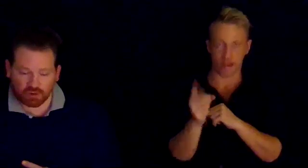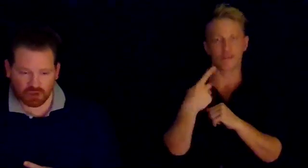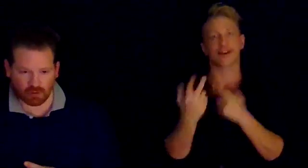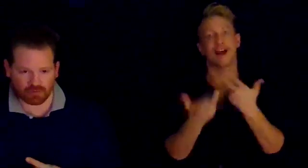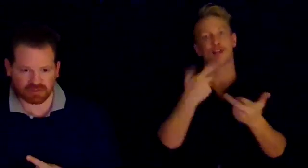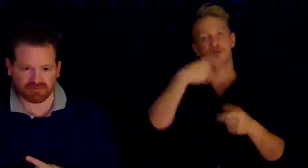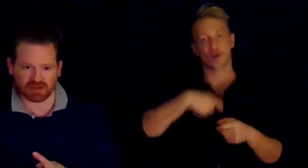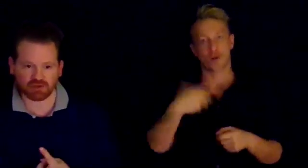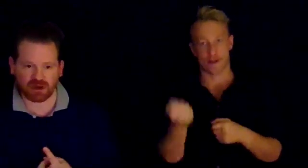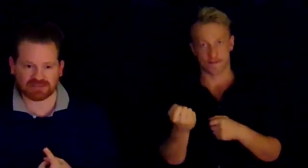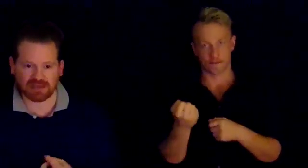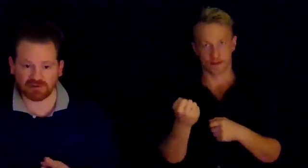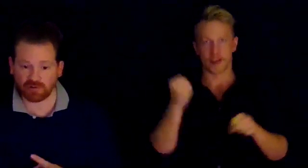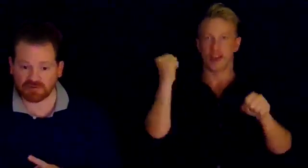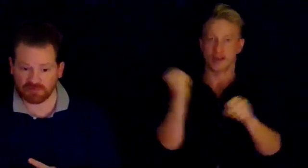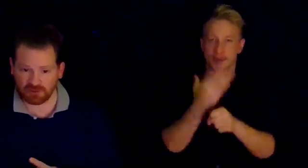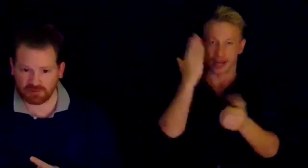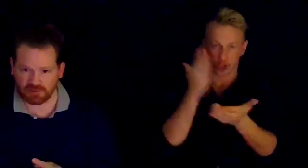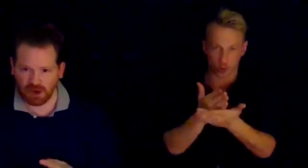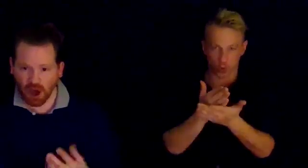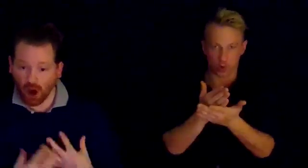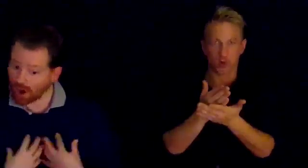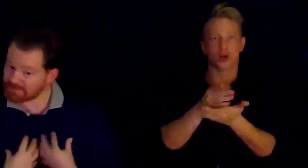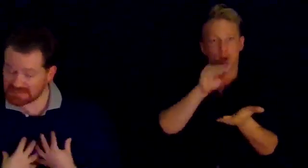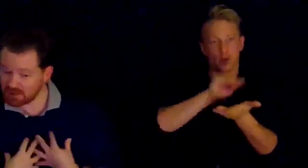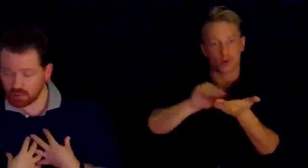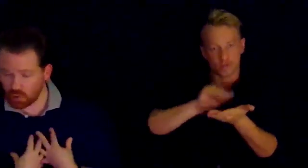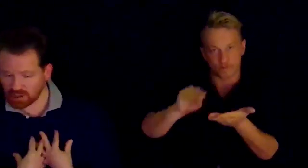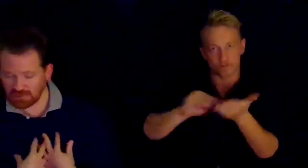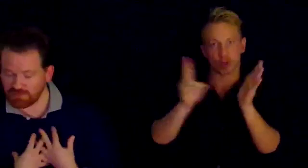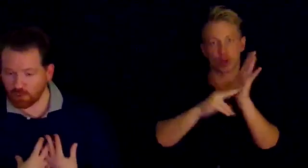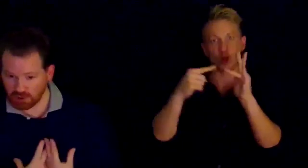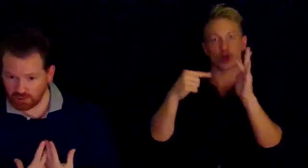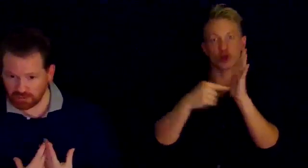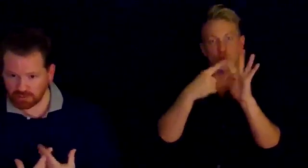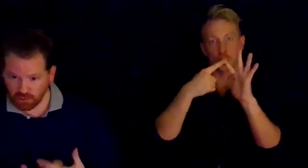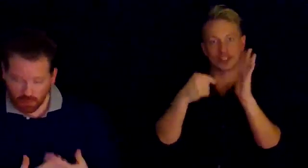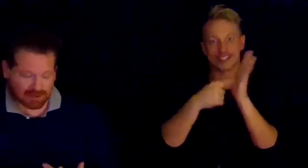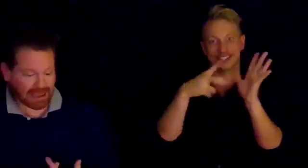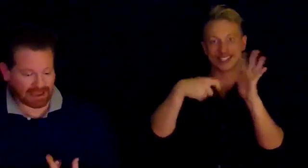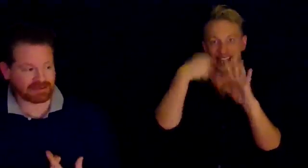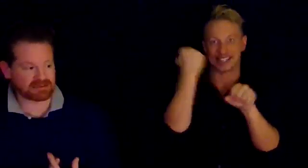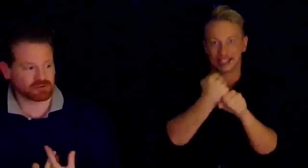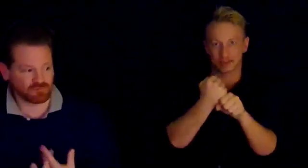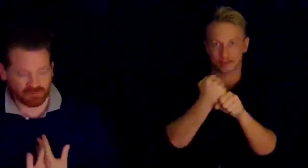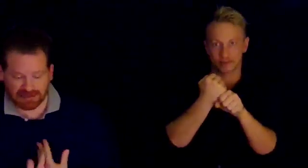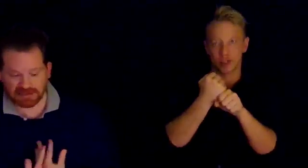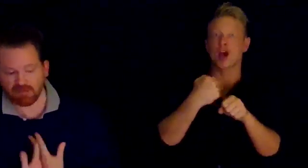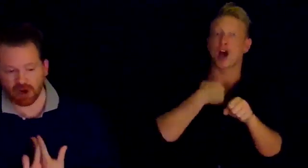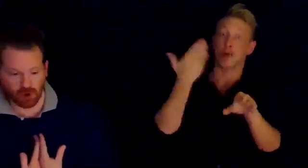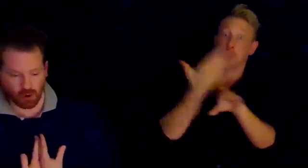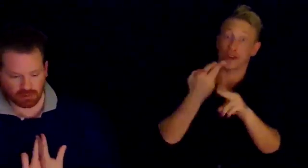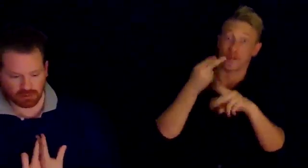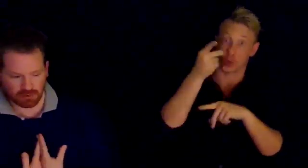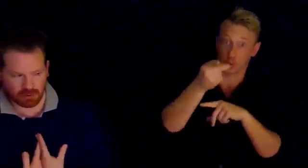is also to make sure I take notes for you. I'm still working for you. Your plan is still